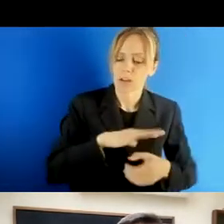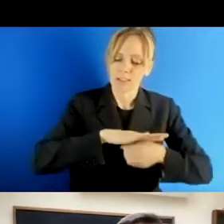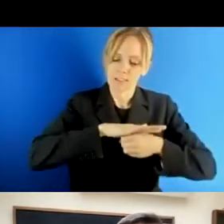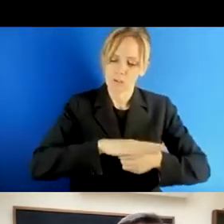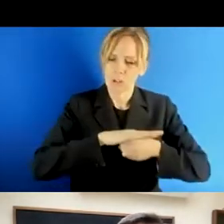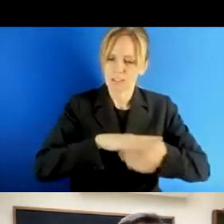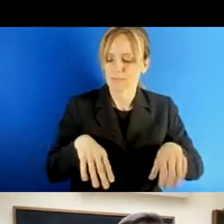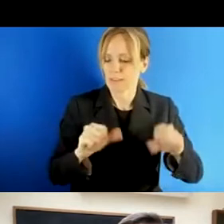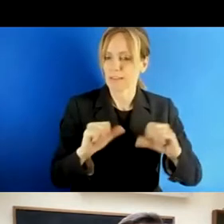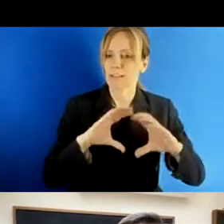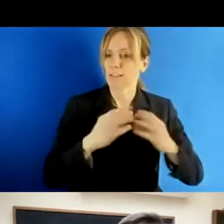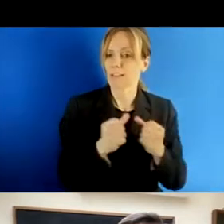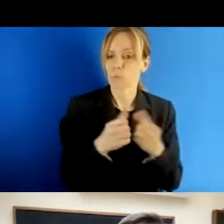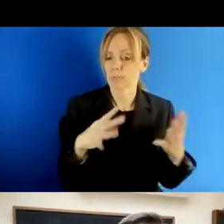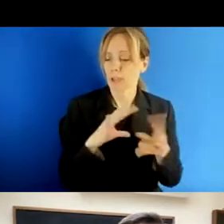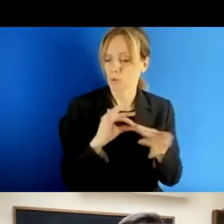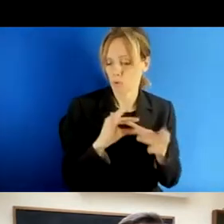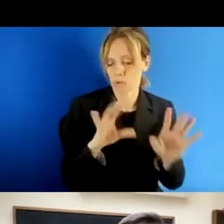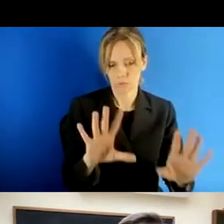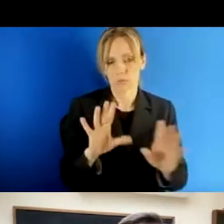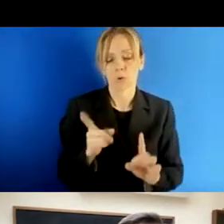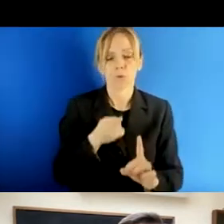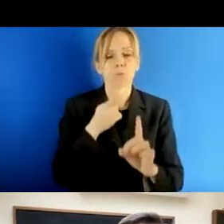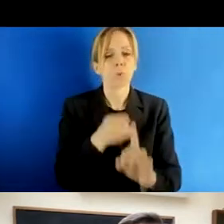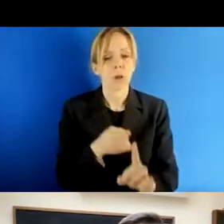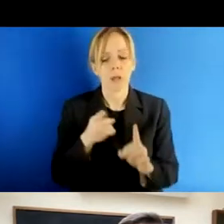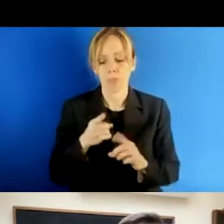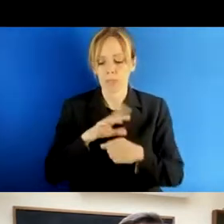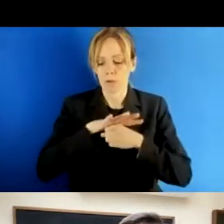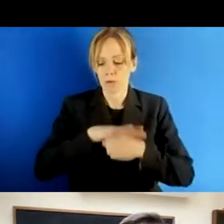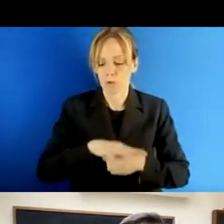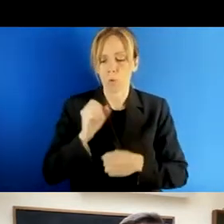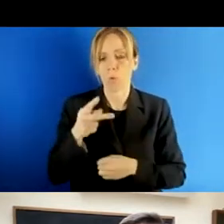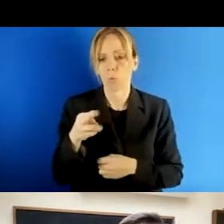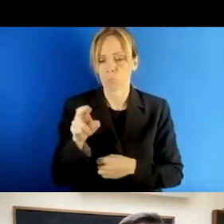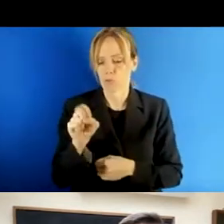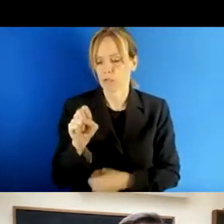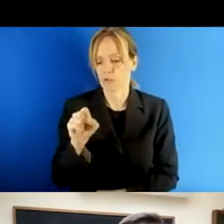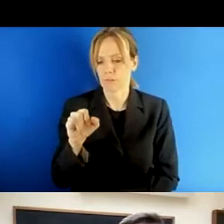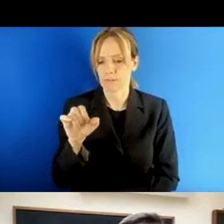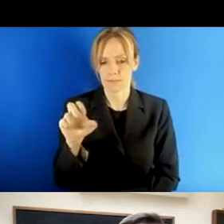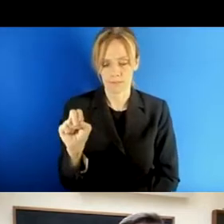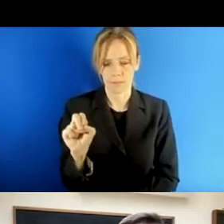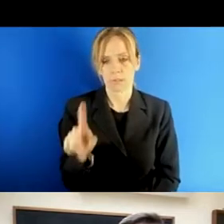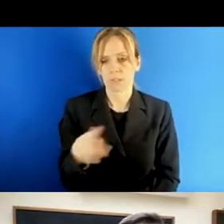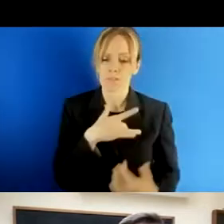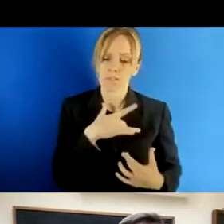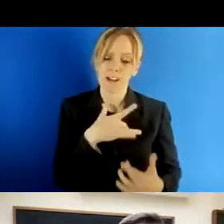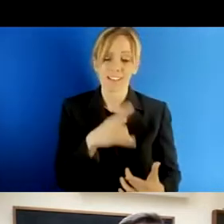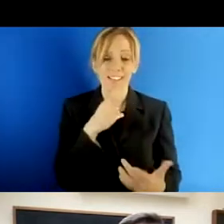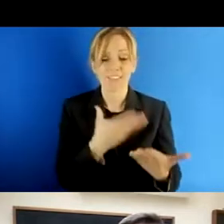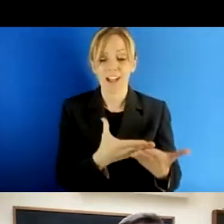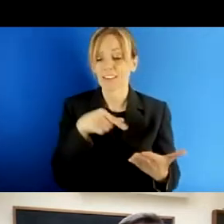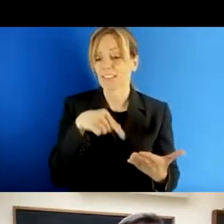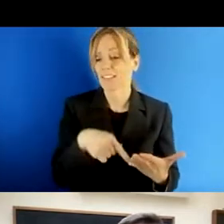notes. Now, let me point out the oppression. The likely fact is that this is just the next first